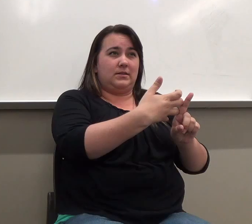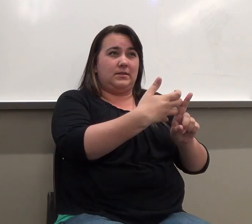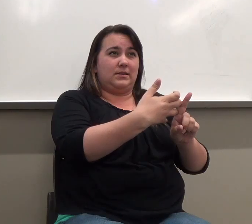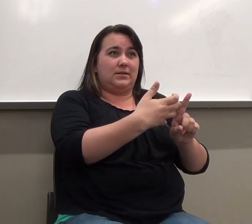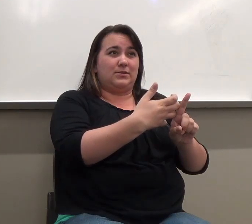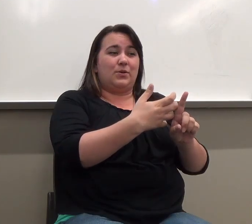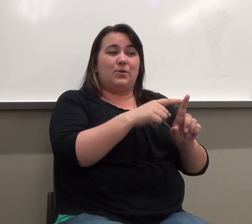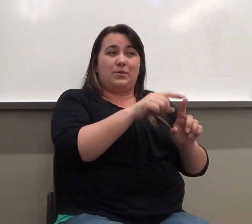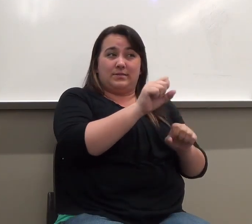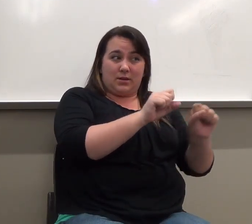is